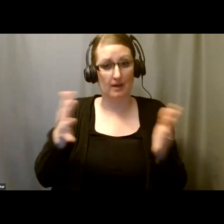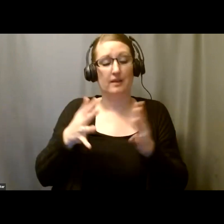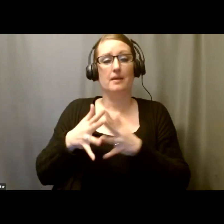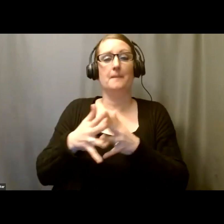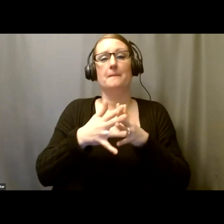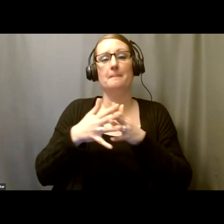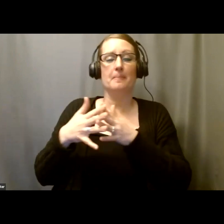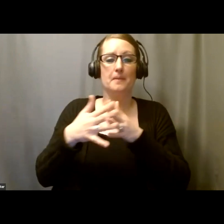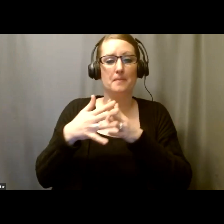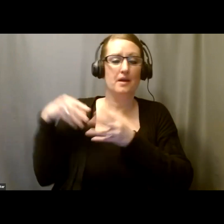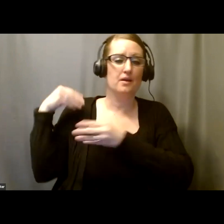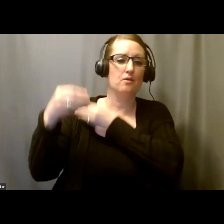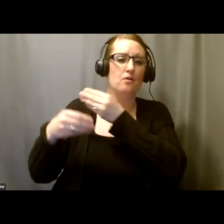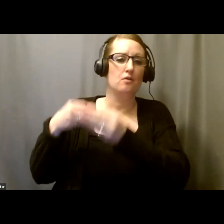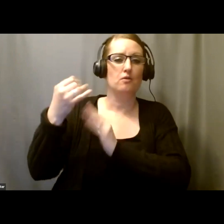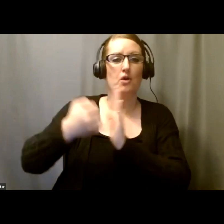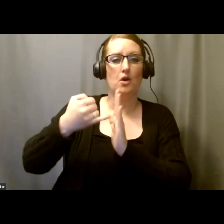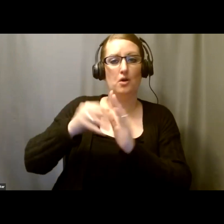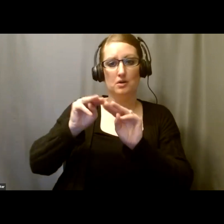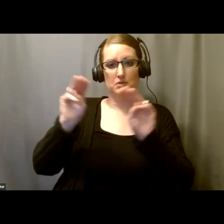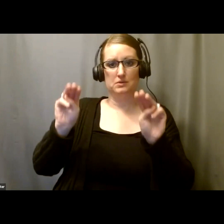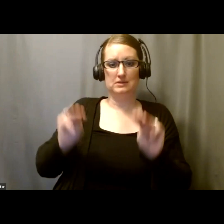Folk Art Museum for